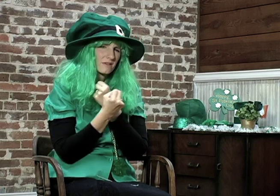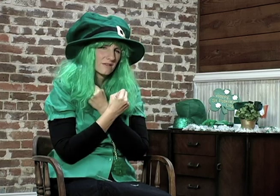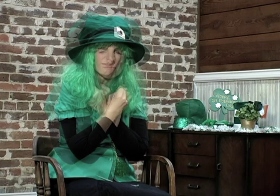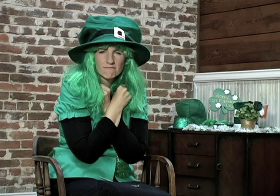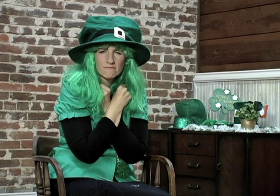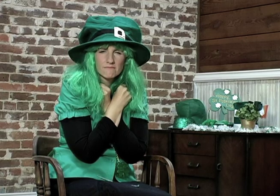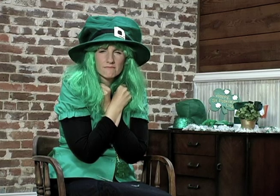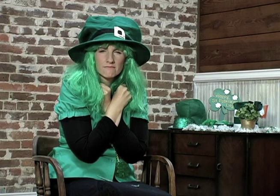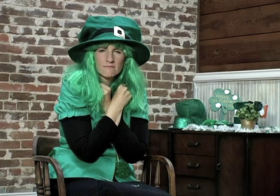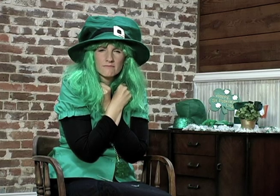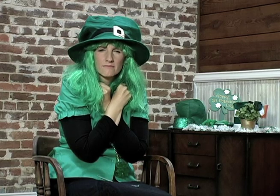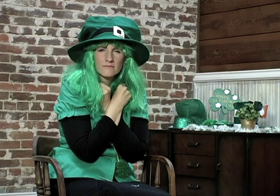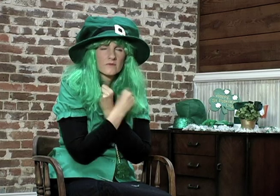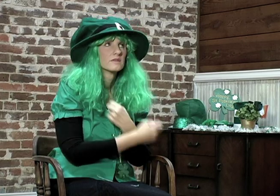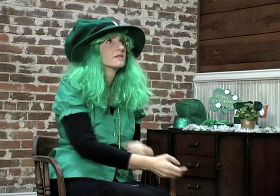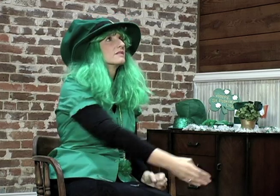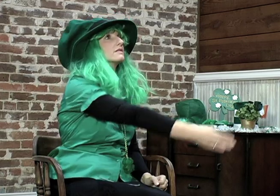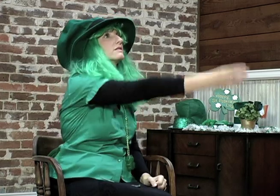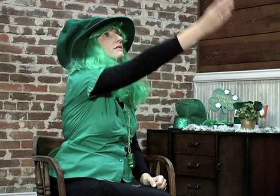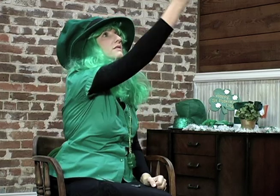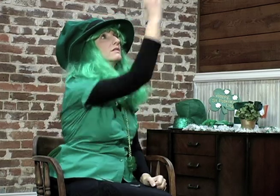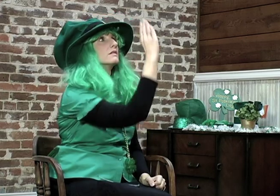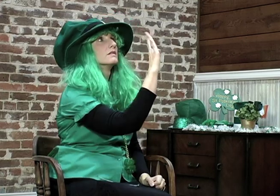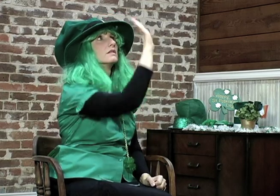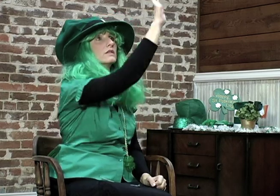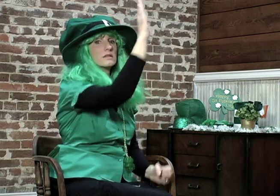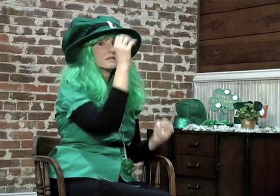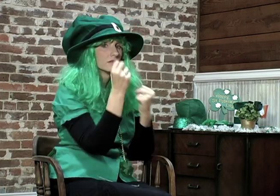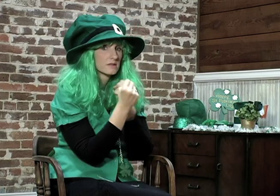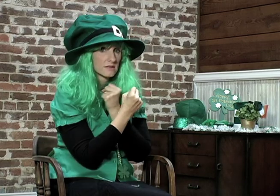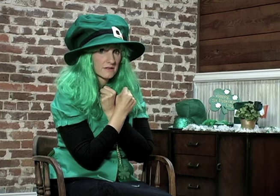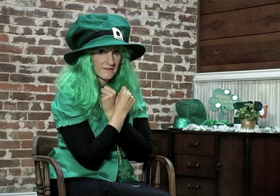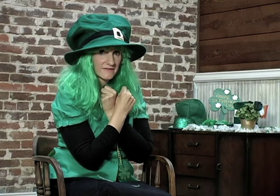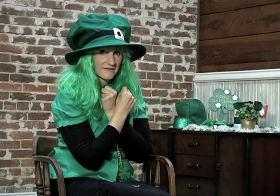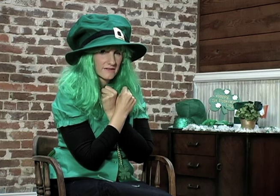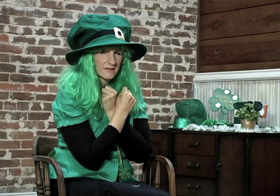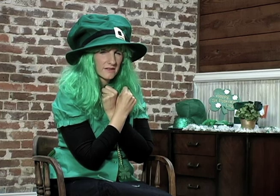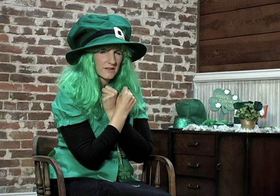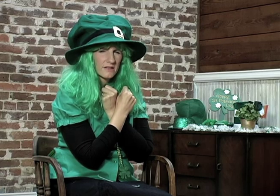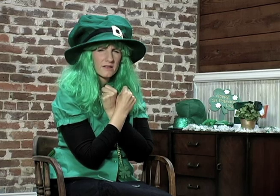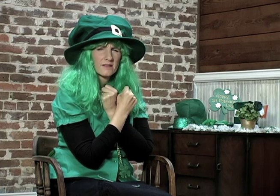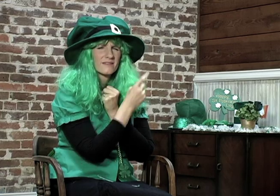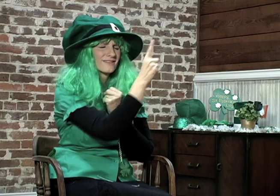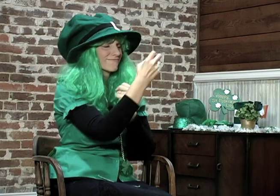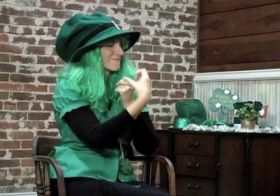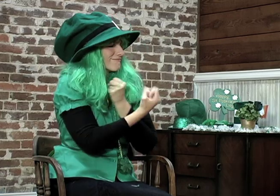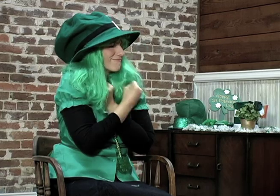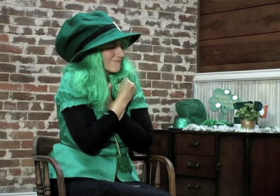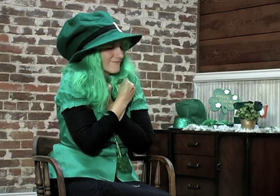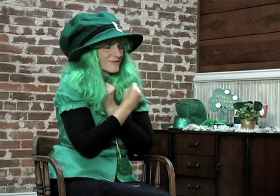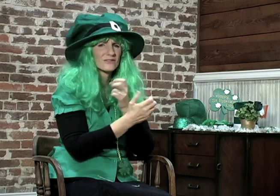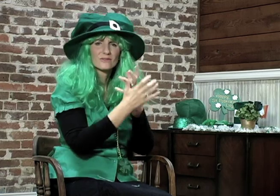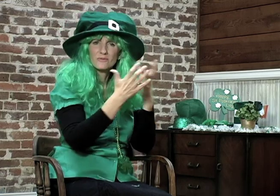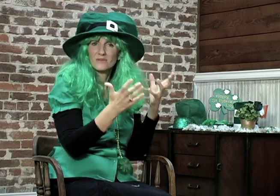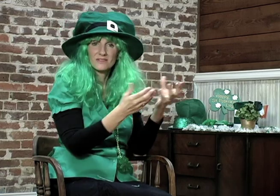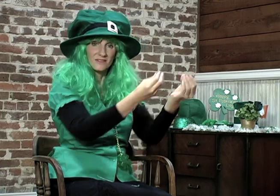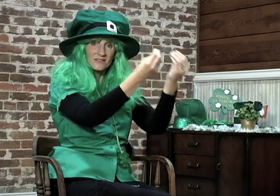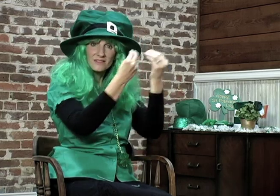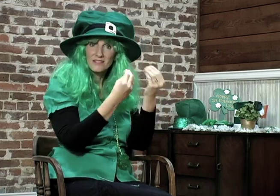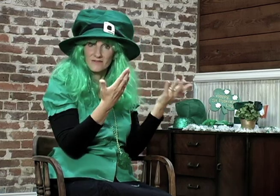When you consider the love of God, God the Father loving us, His love is so great that He's